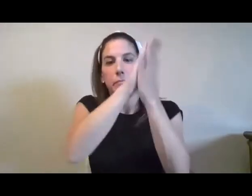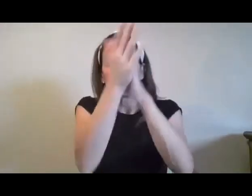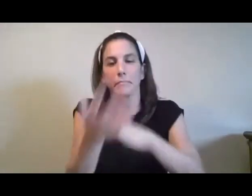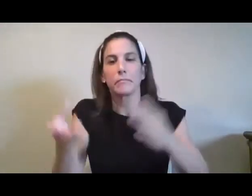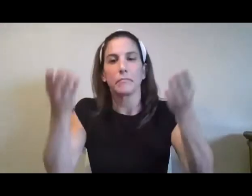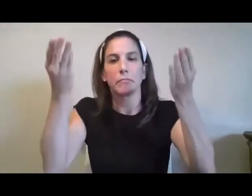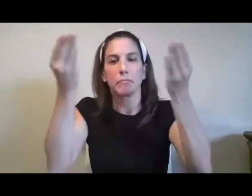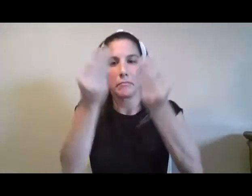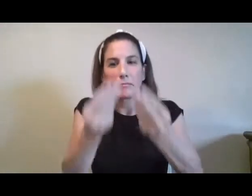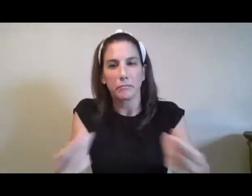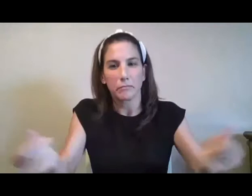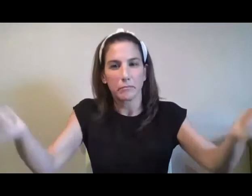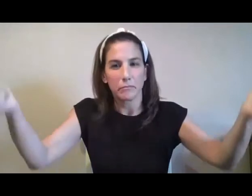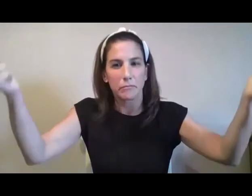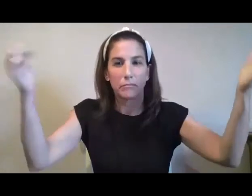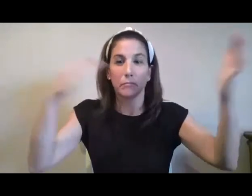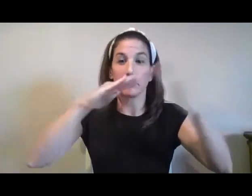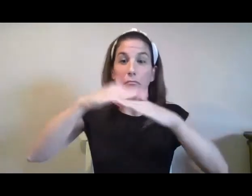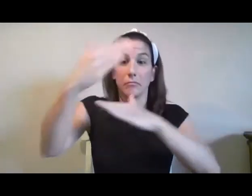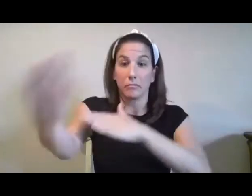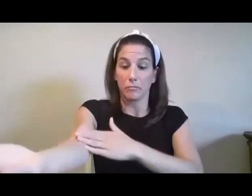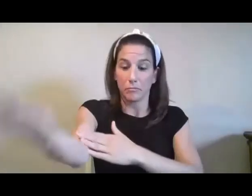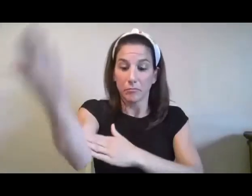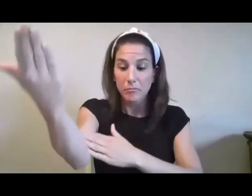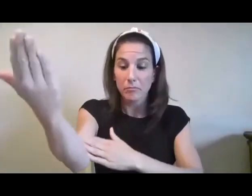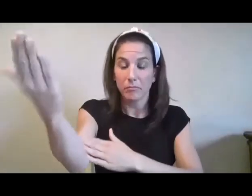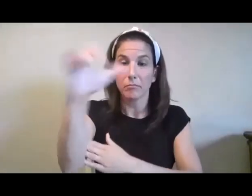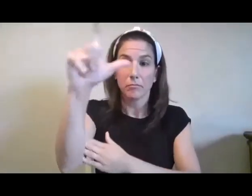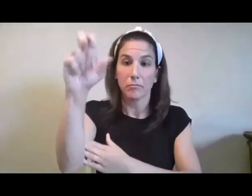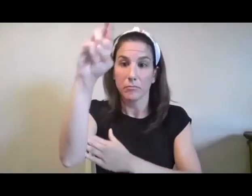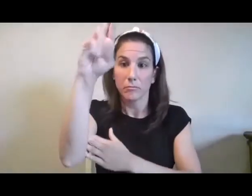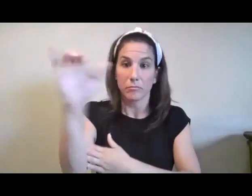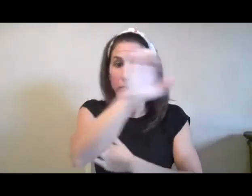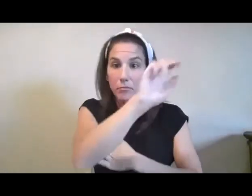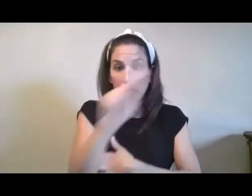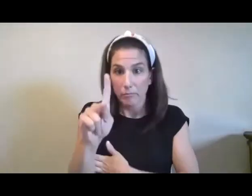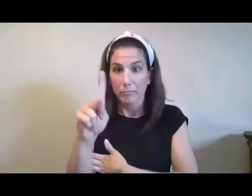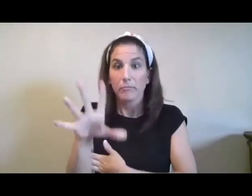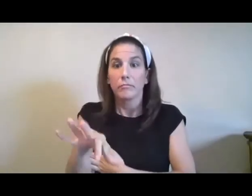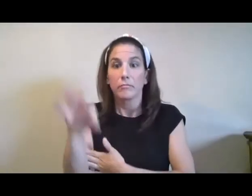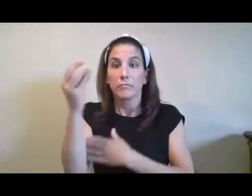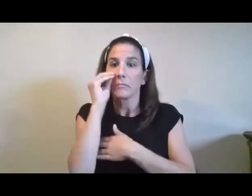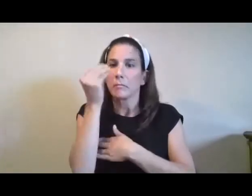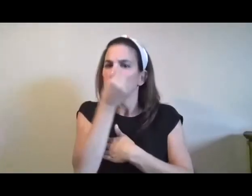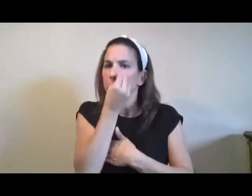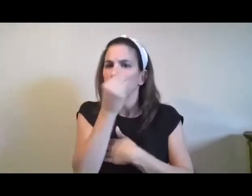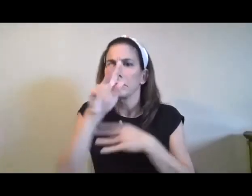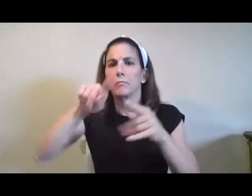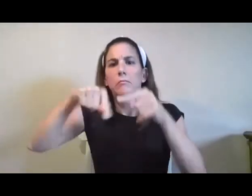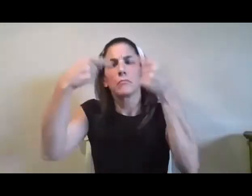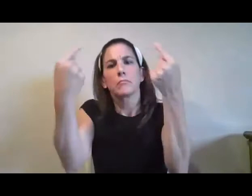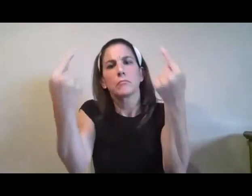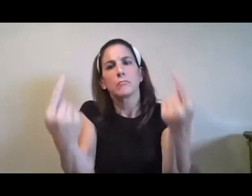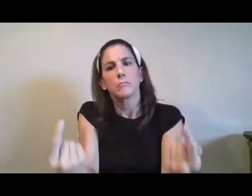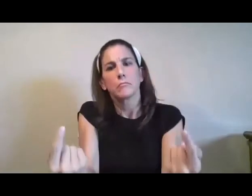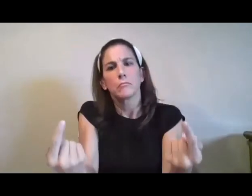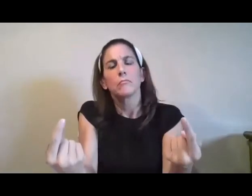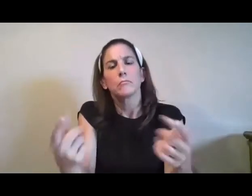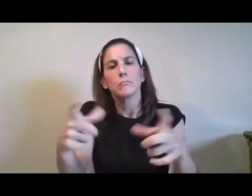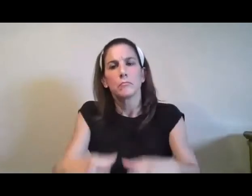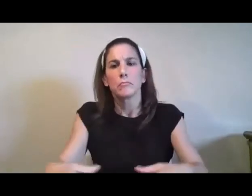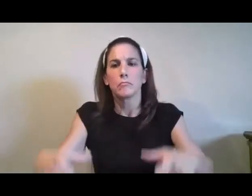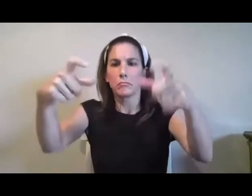The next morning, Lucy returned to find her blooms drooping over the side of their